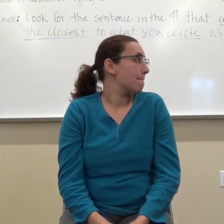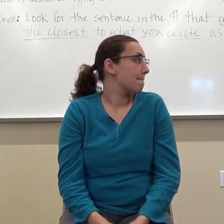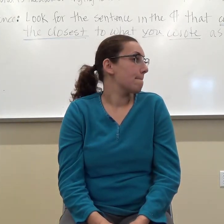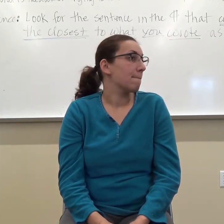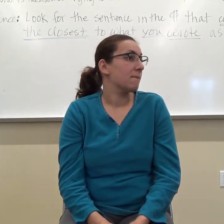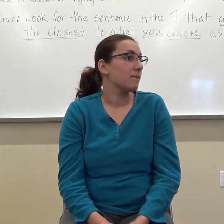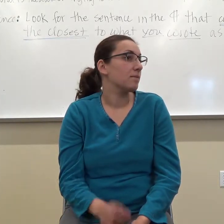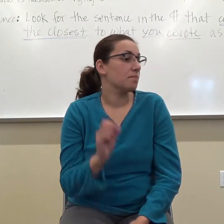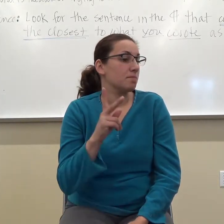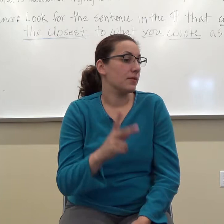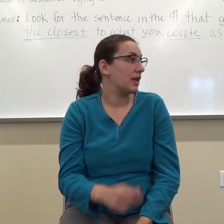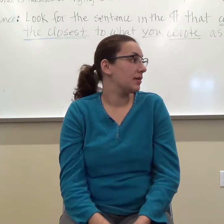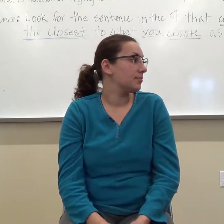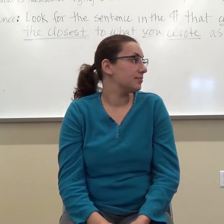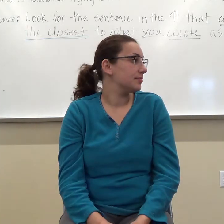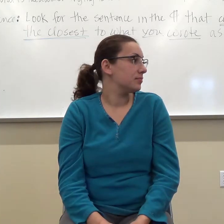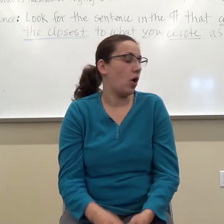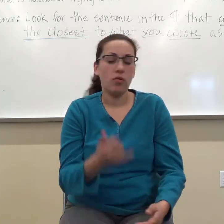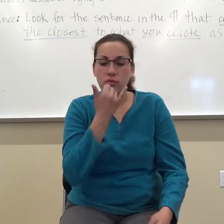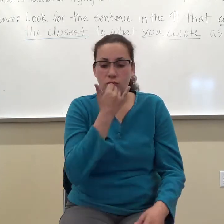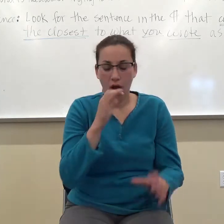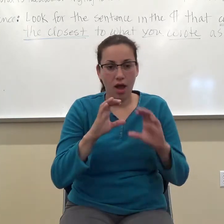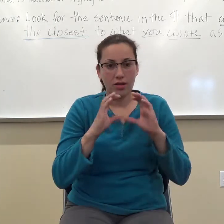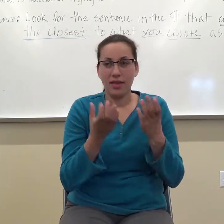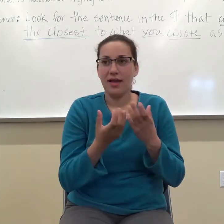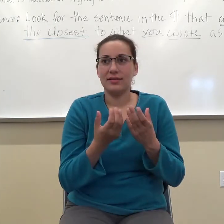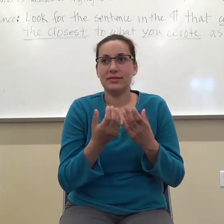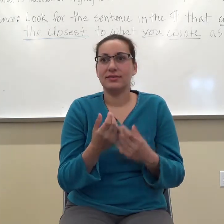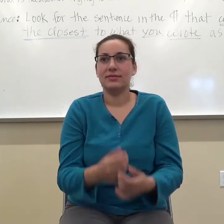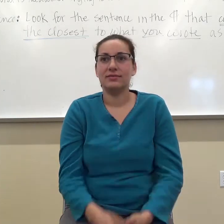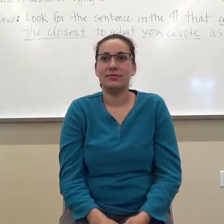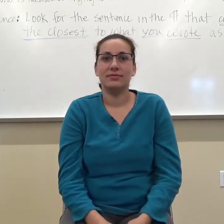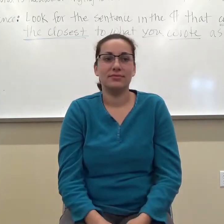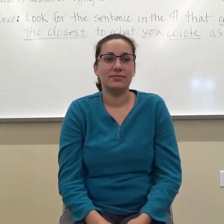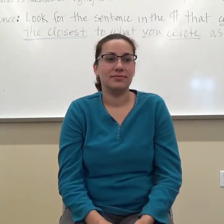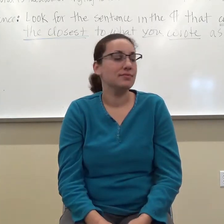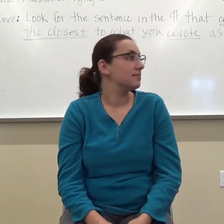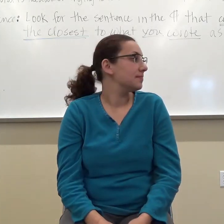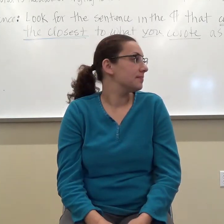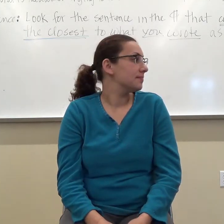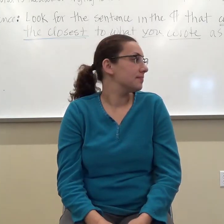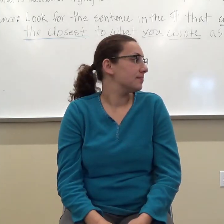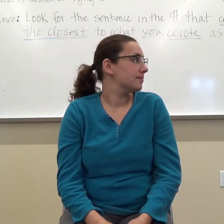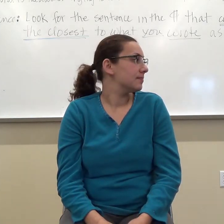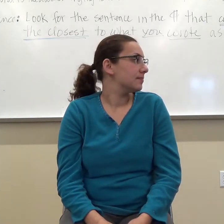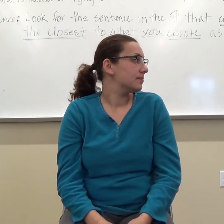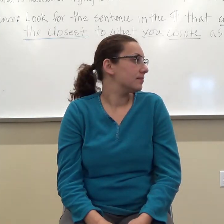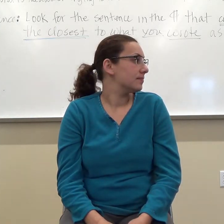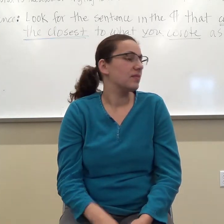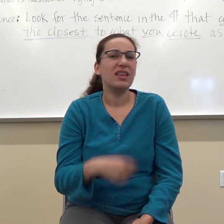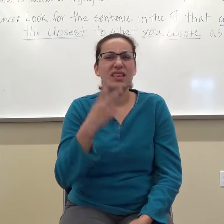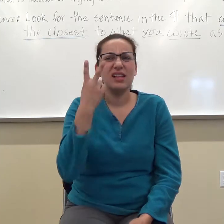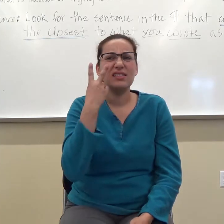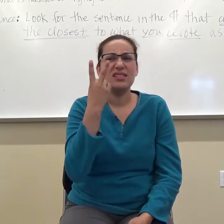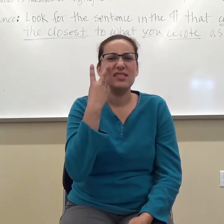Oh, that's the wrong class. I don't need to see that. Let's see if anybody did that.